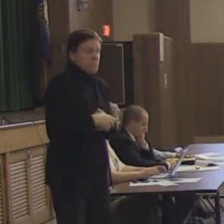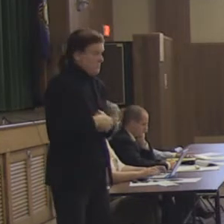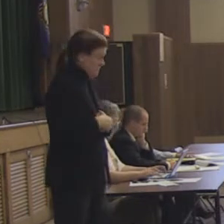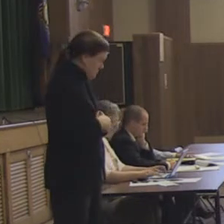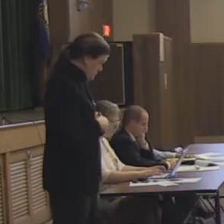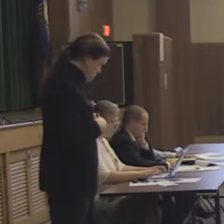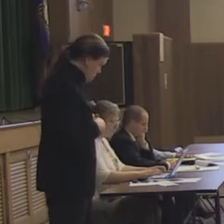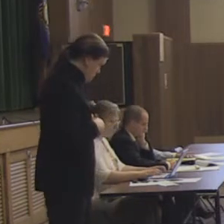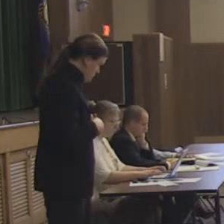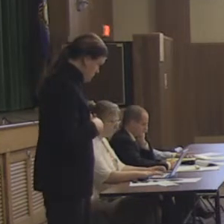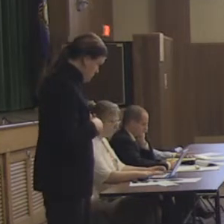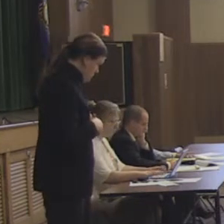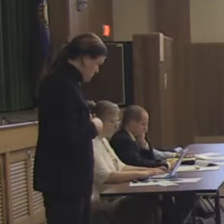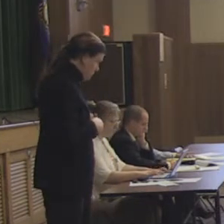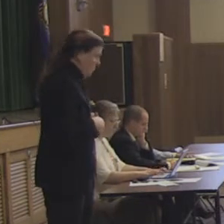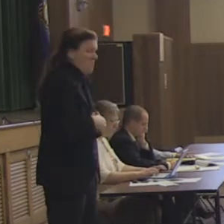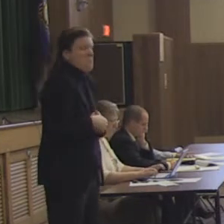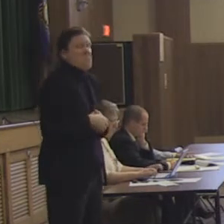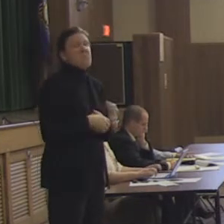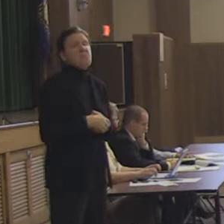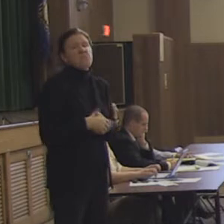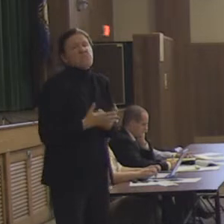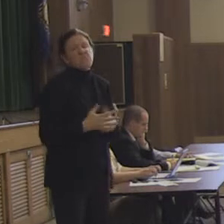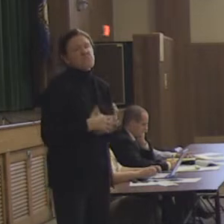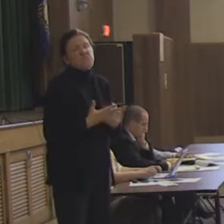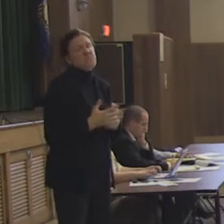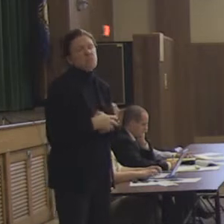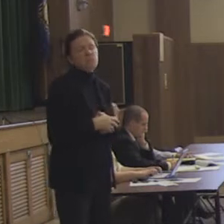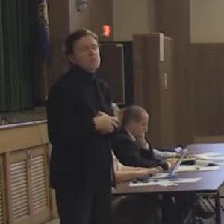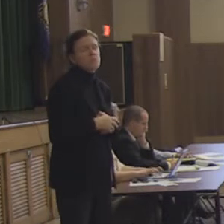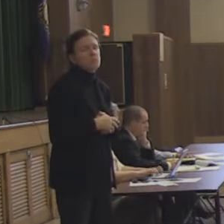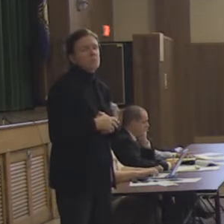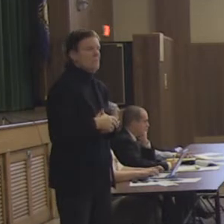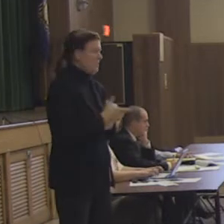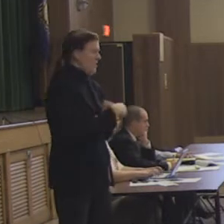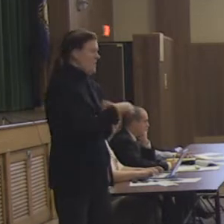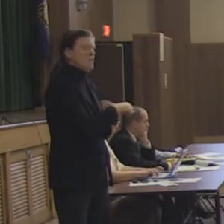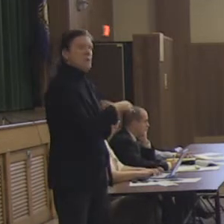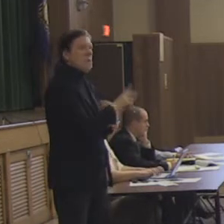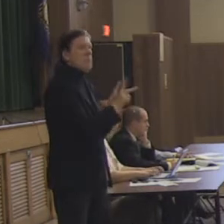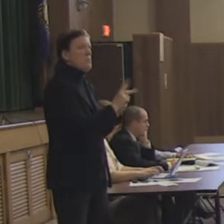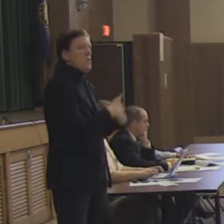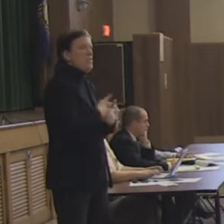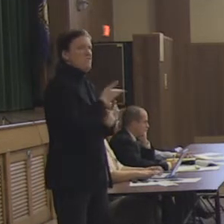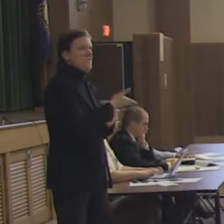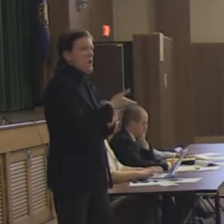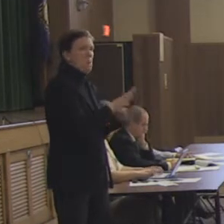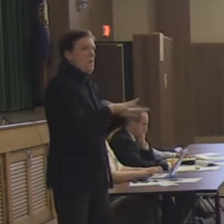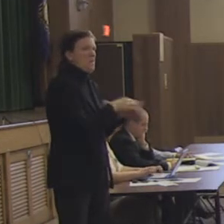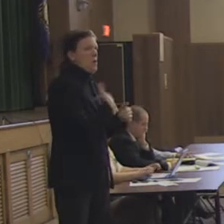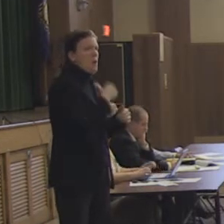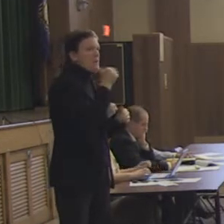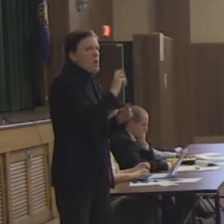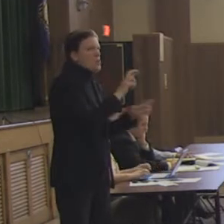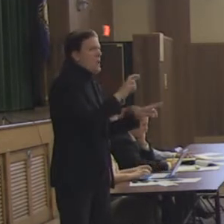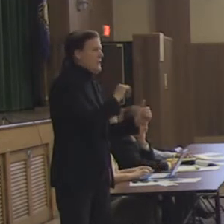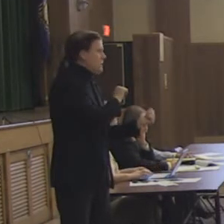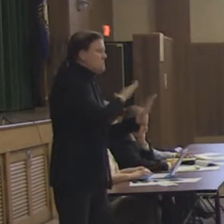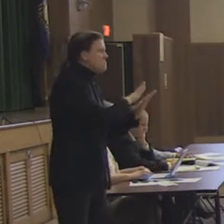Mm-hmm. And she told me that she experienced a whole lot of behaviors that she was not prepared to